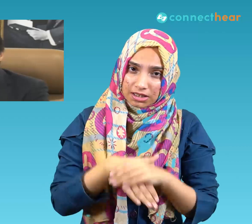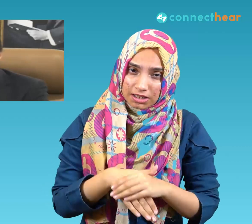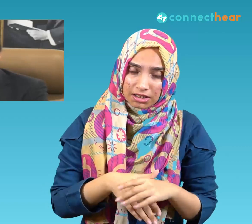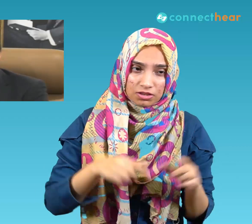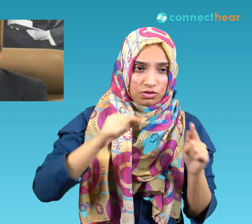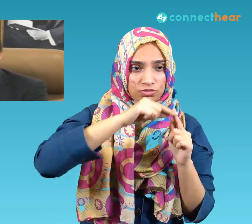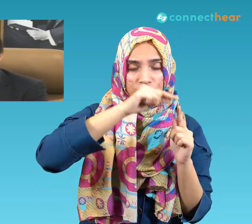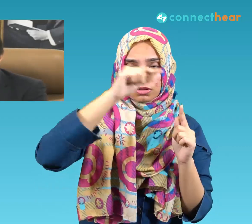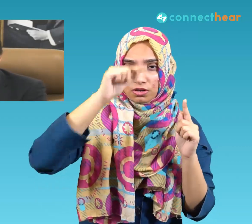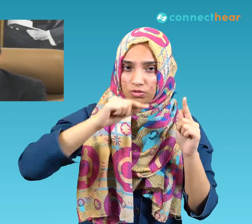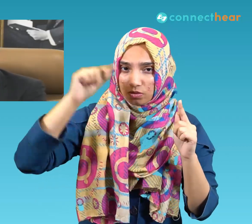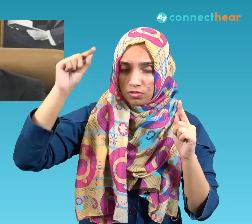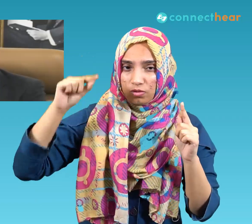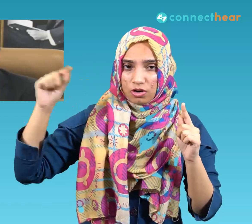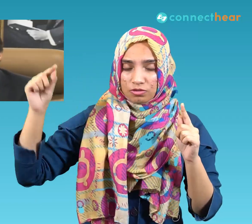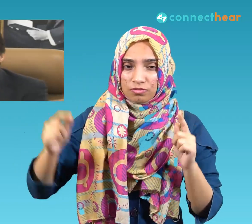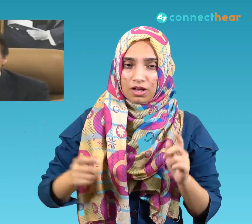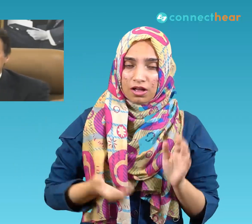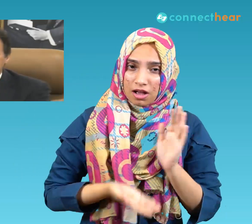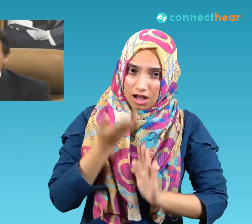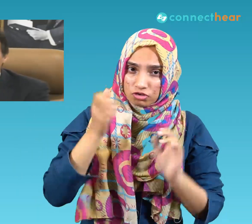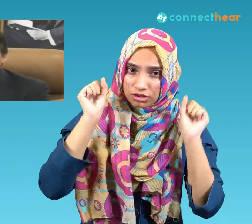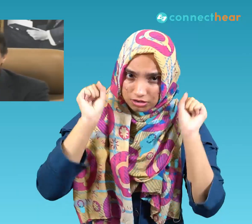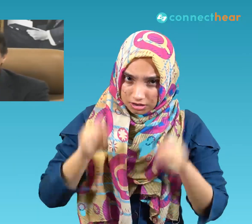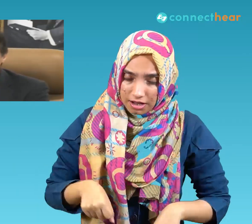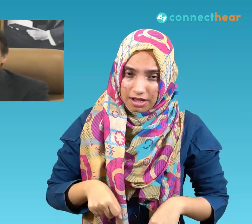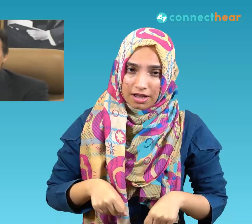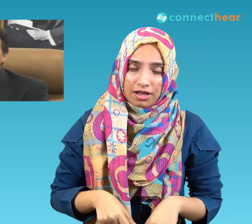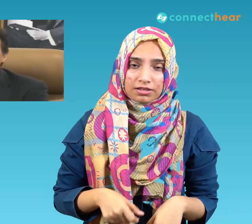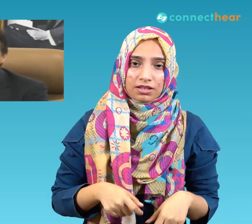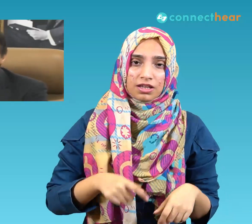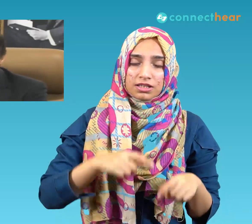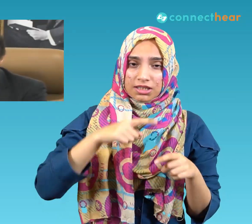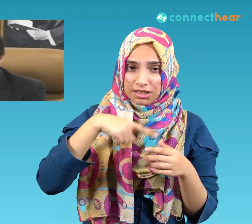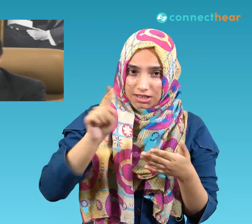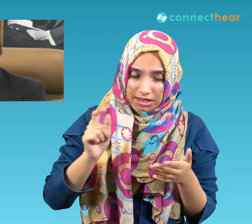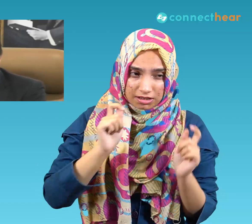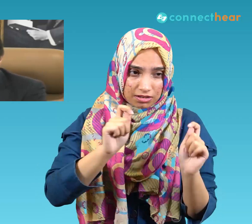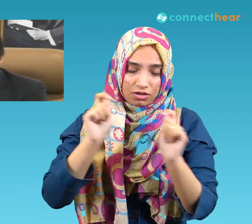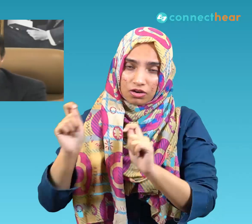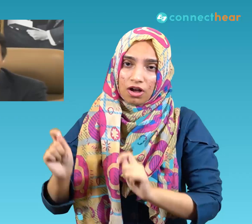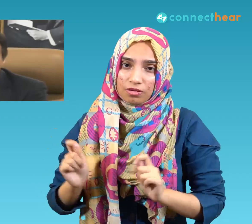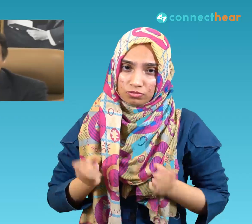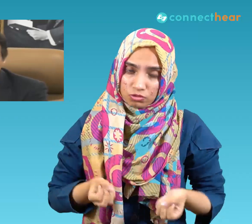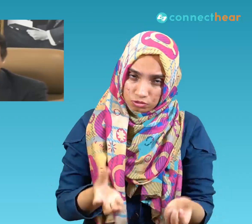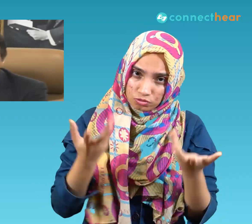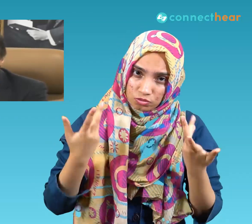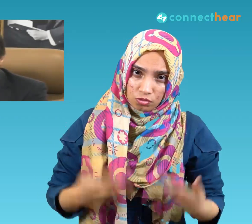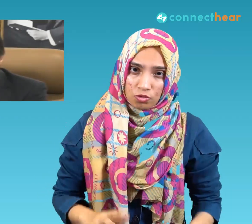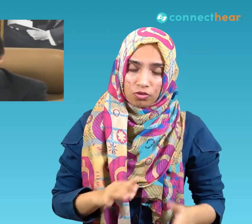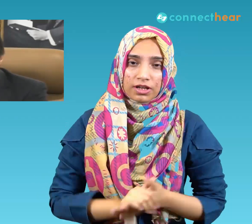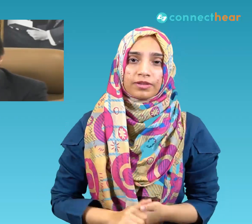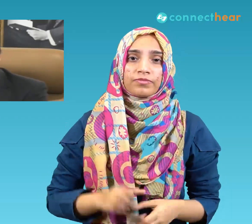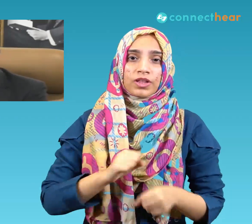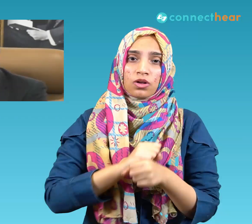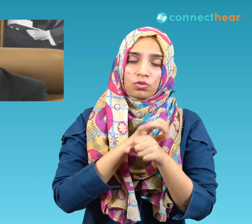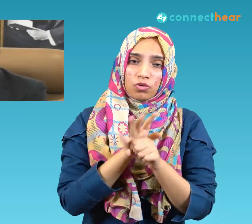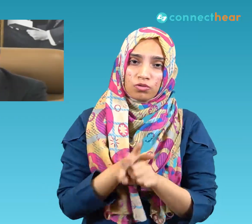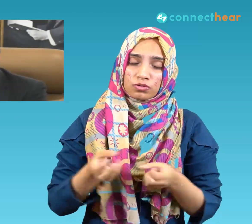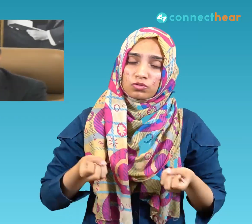economy and was heading in the right direction when COVID hit us. And just like every